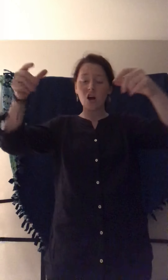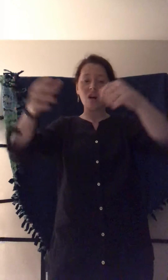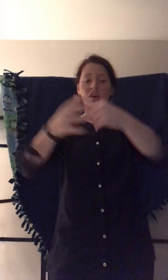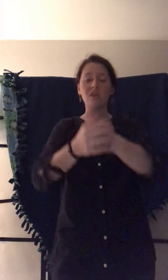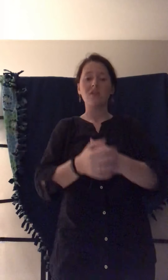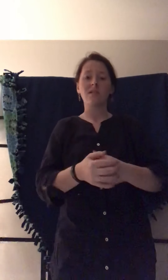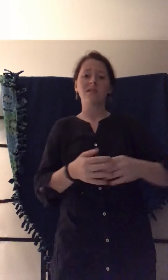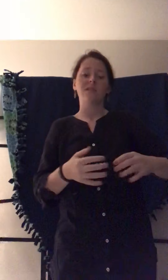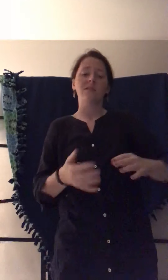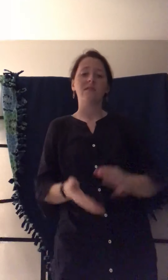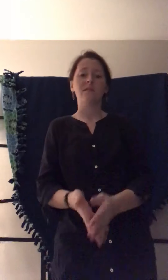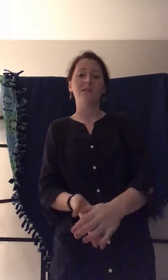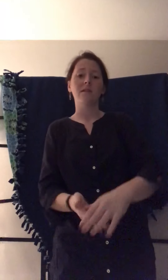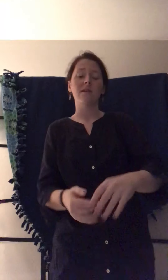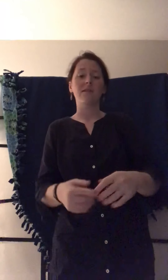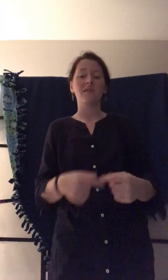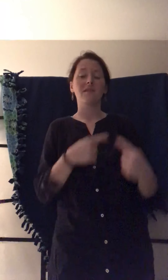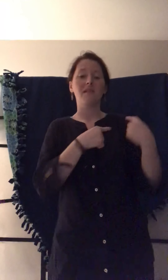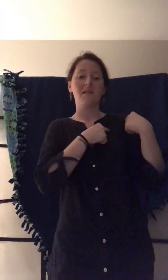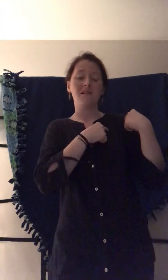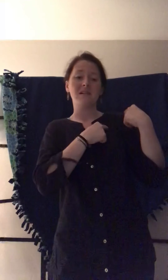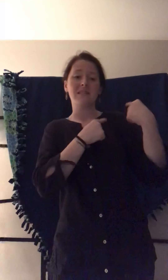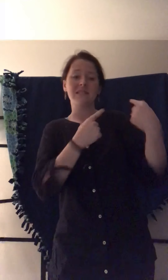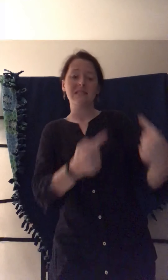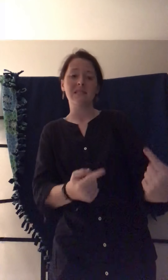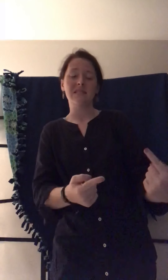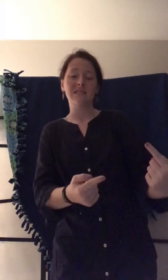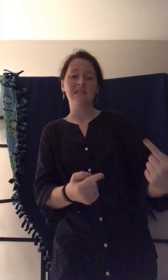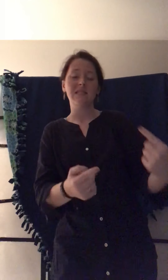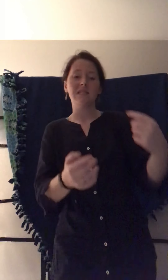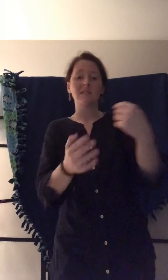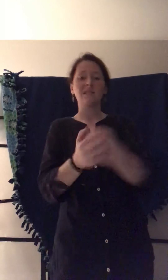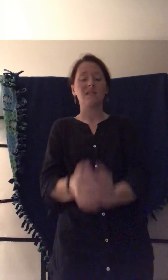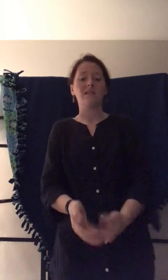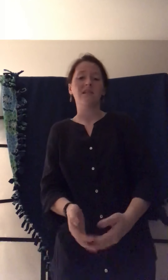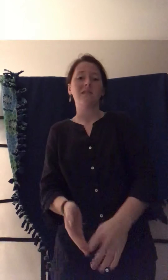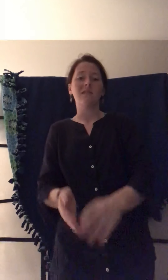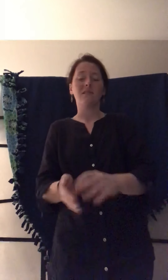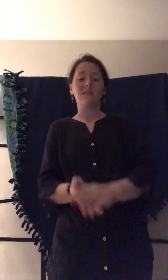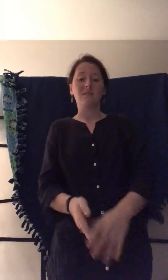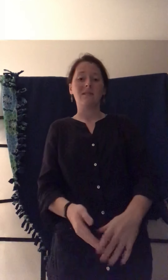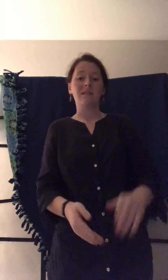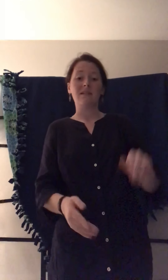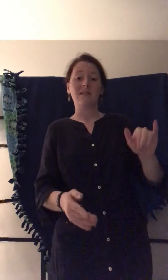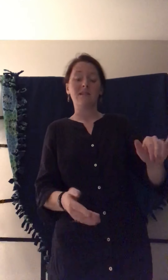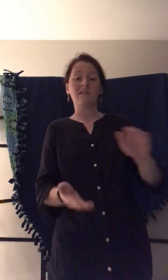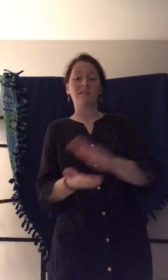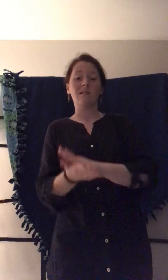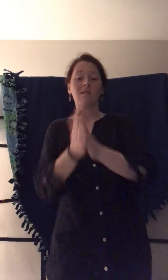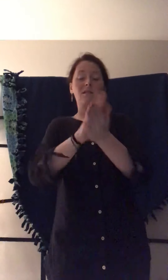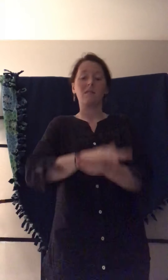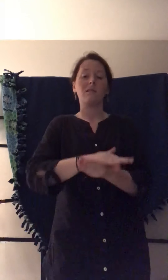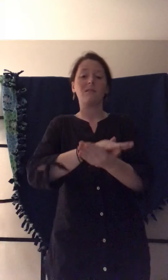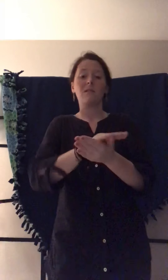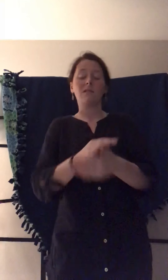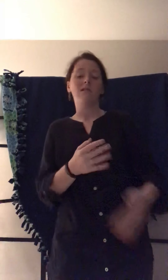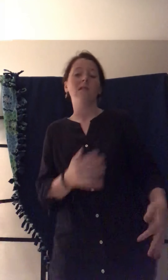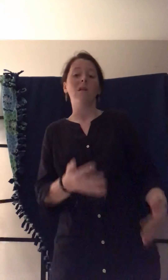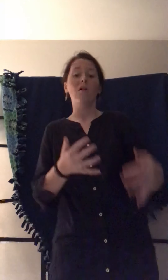which is basically like putting your head out the window on the highway. Now in the Atlantic area, these precursor storms sweep